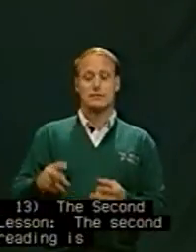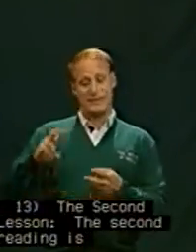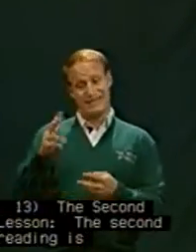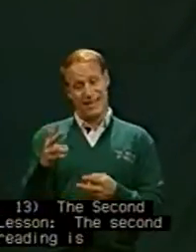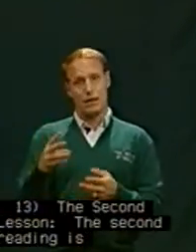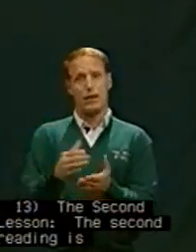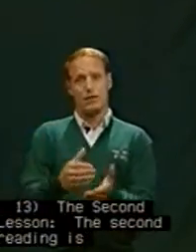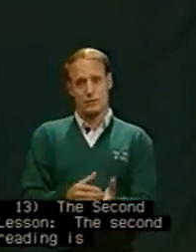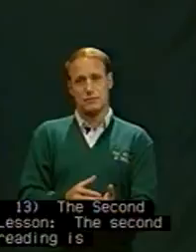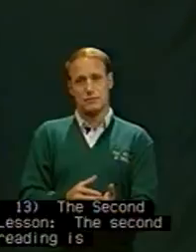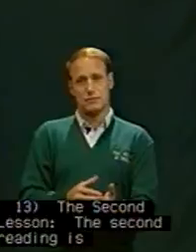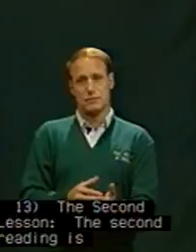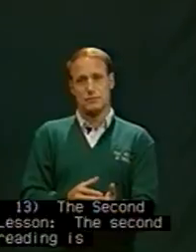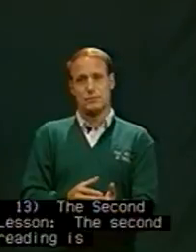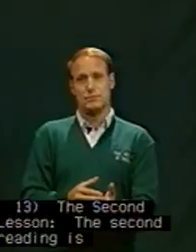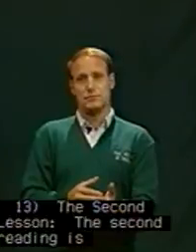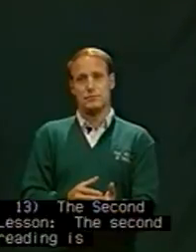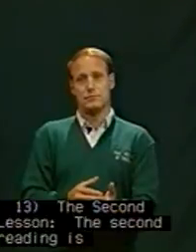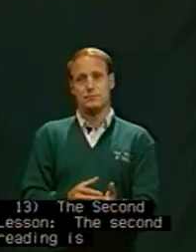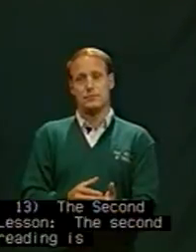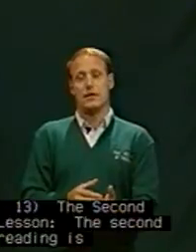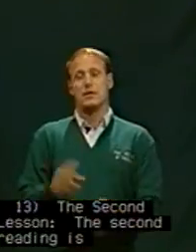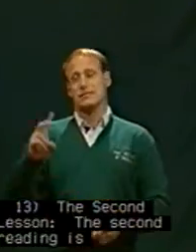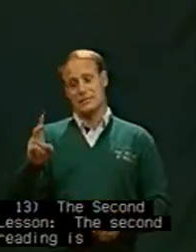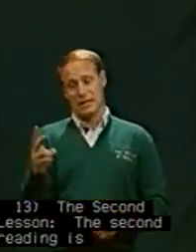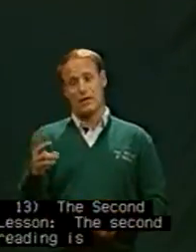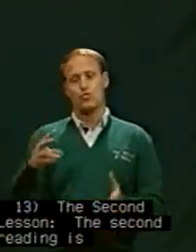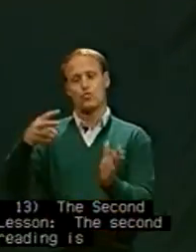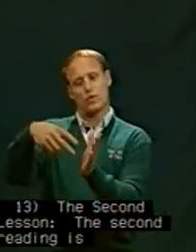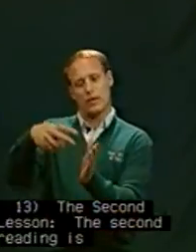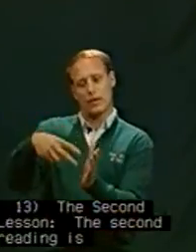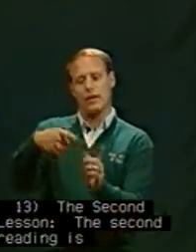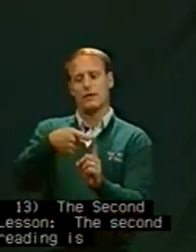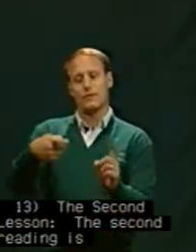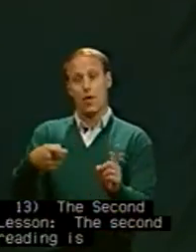13. The second lesson. The second reading is